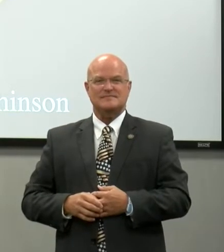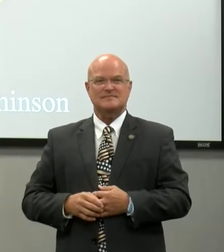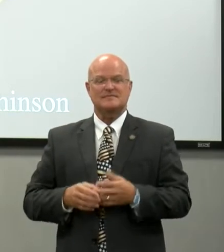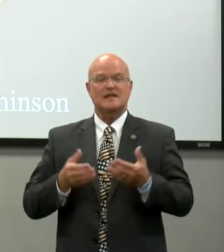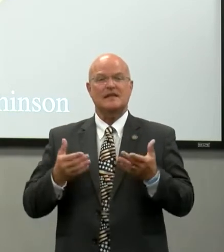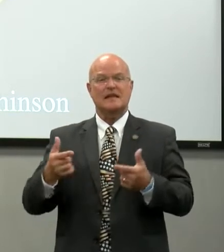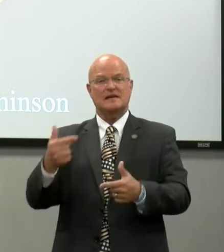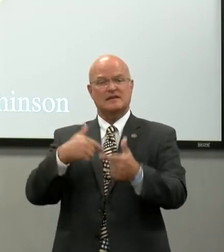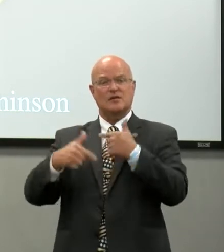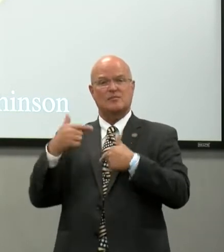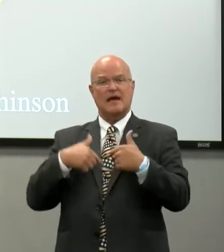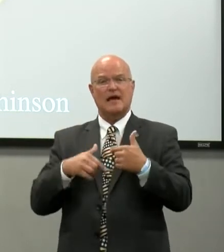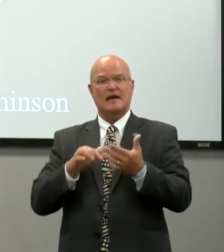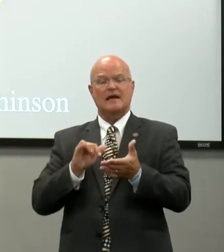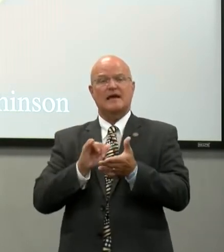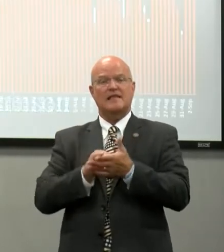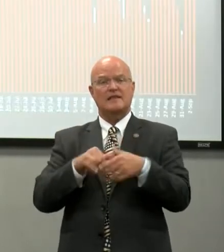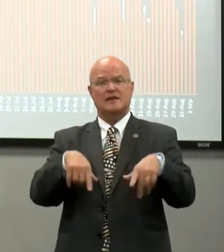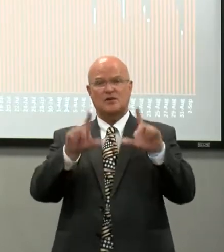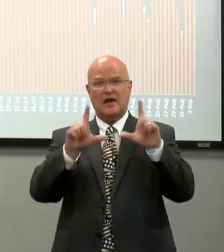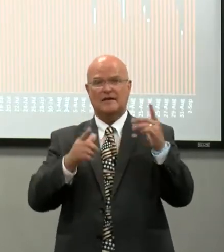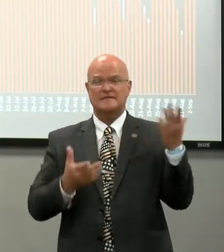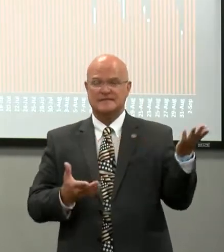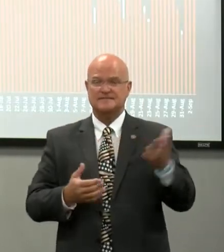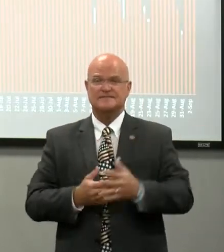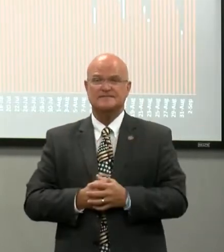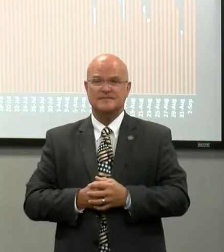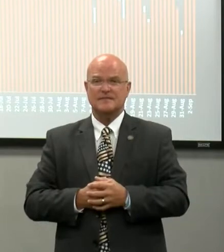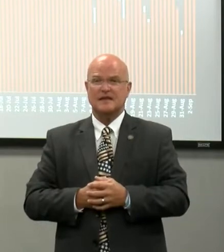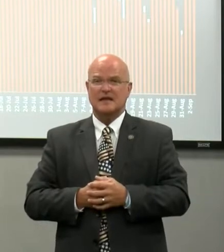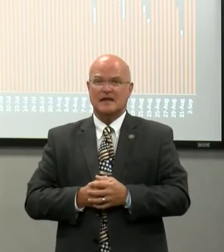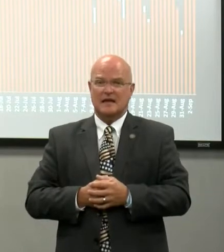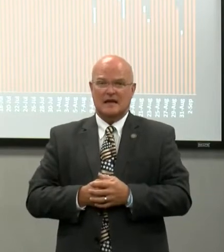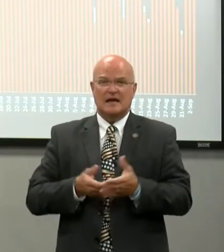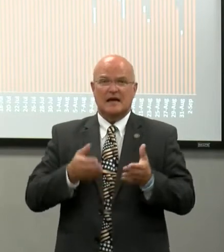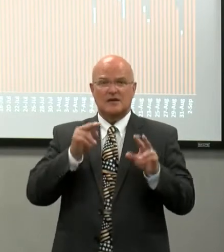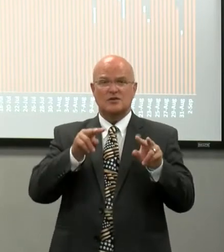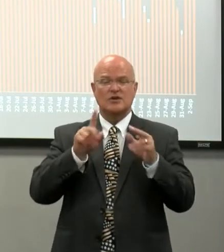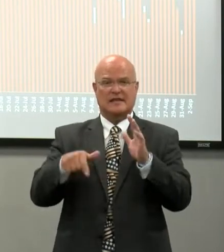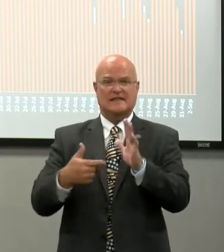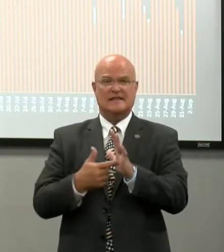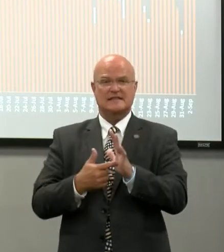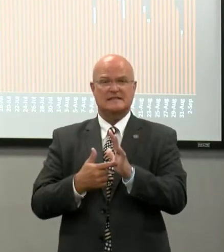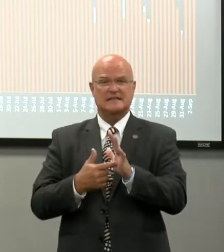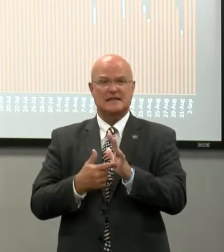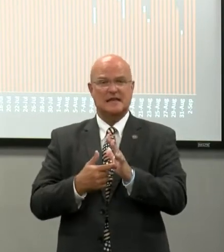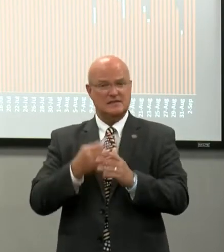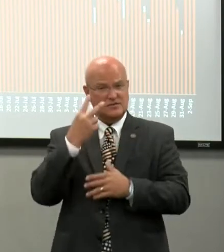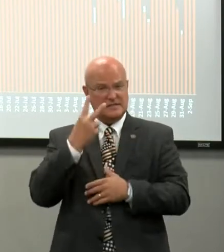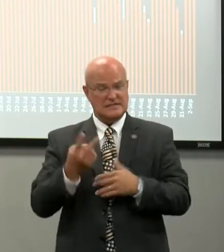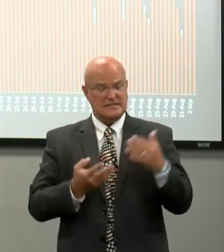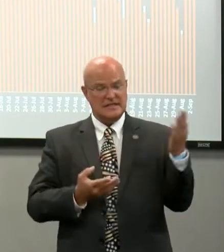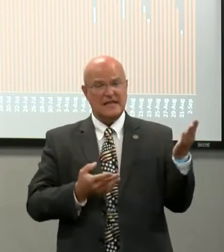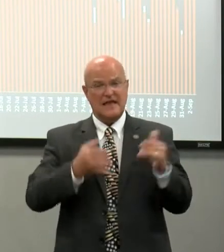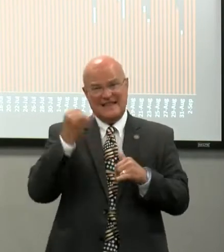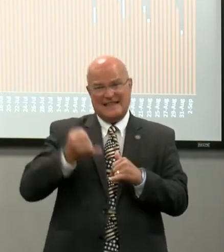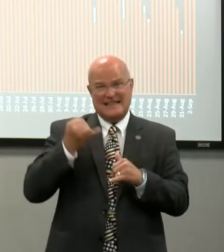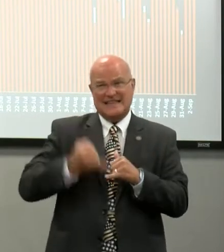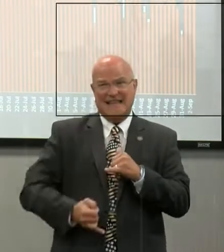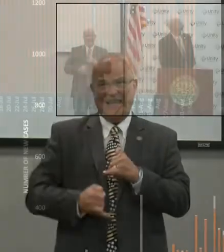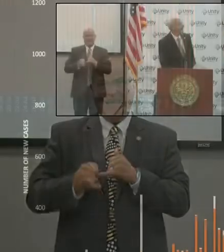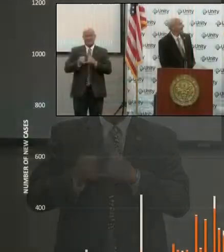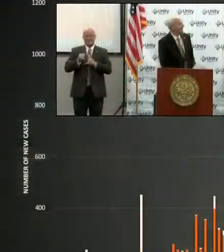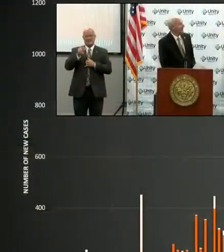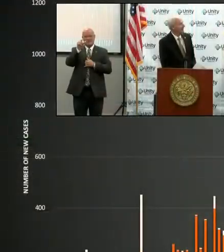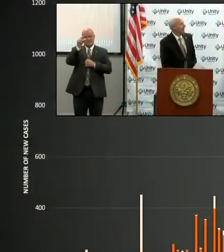Let me go back to the graphs here. Let's look at this, and as you can see on that last